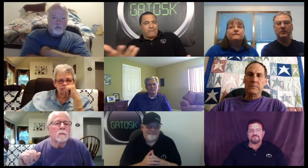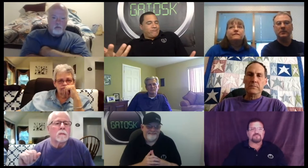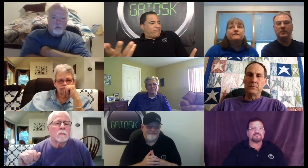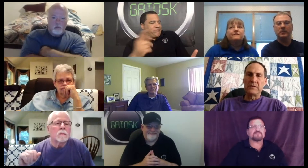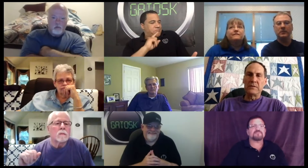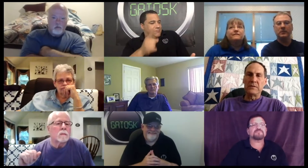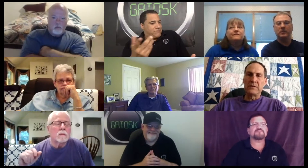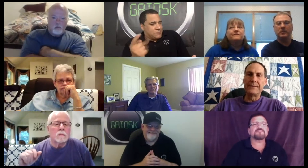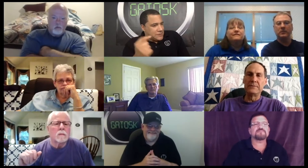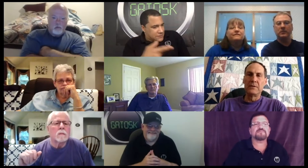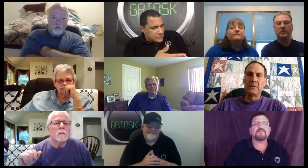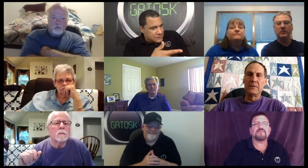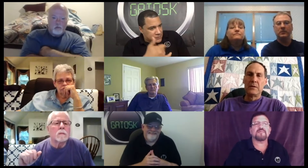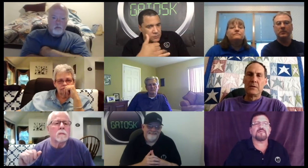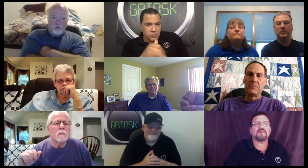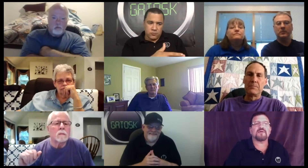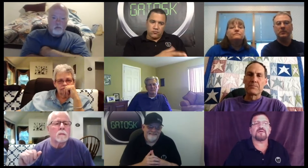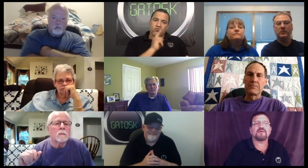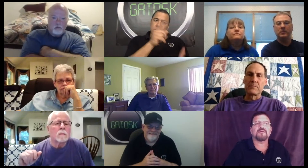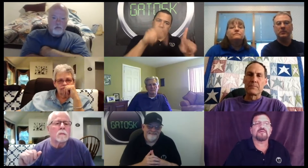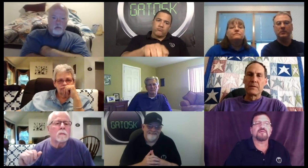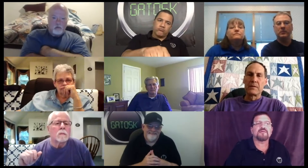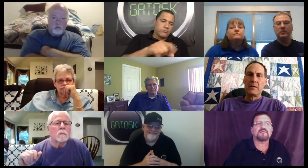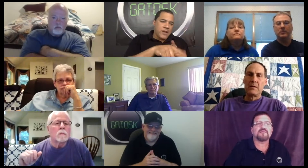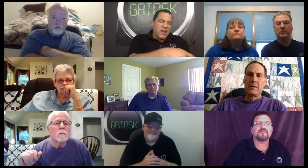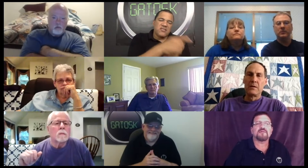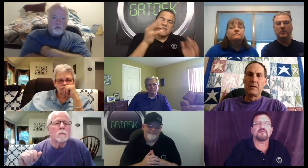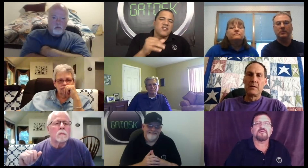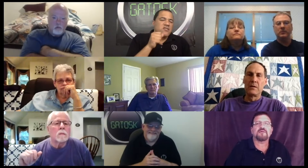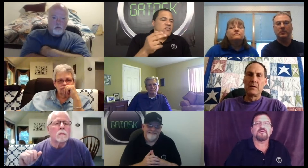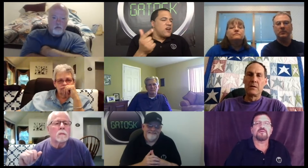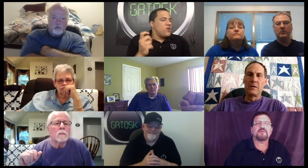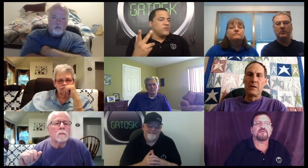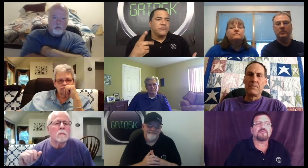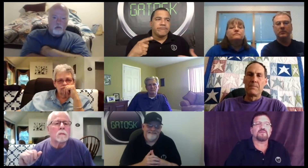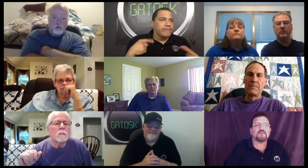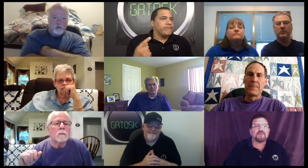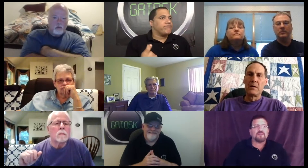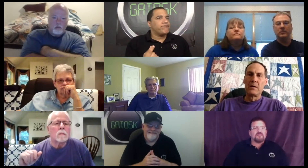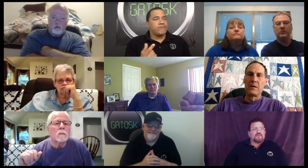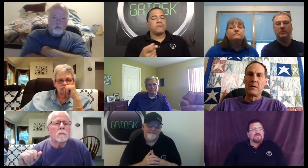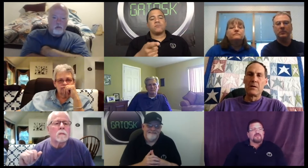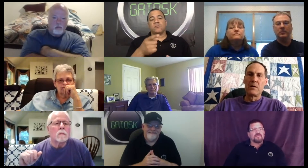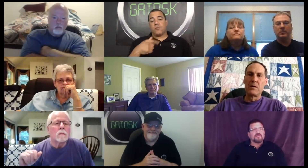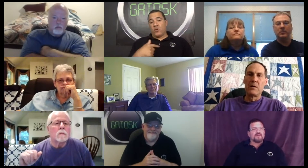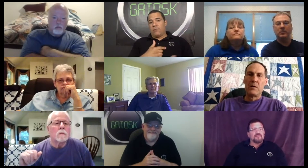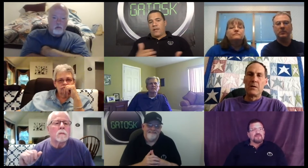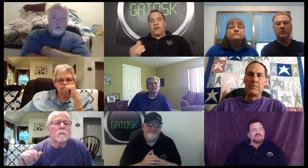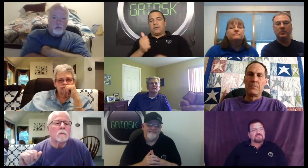just nothing, like really like they're an actual person, but they really haven't decided. They haven't done anything with Gatos.